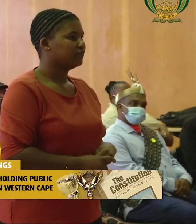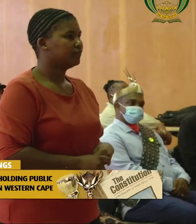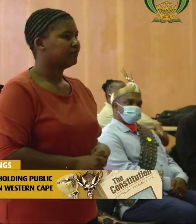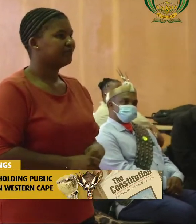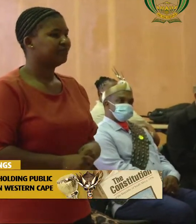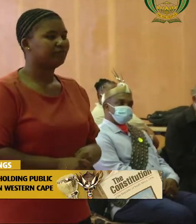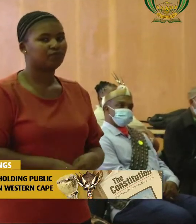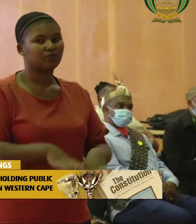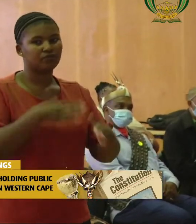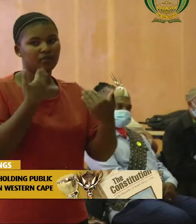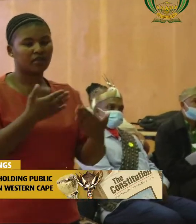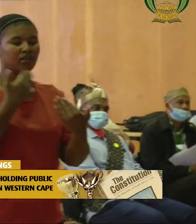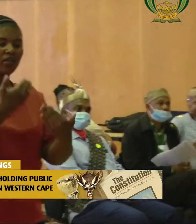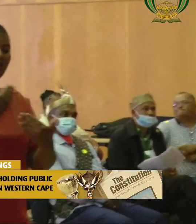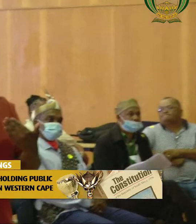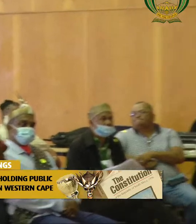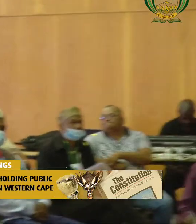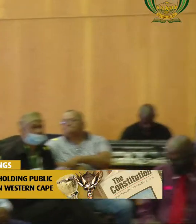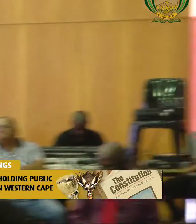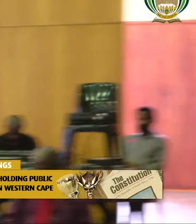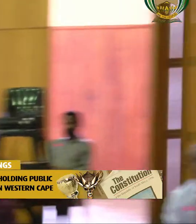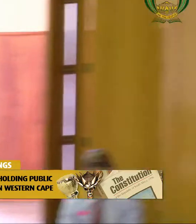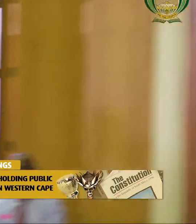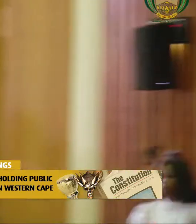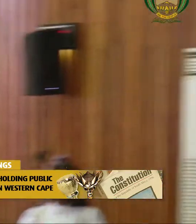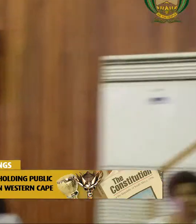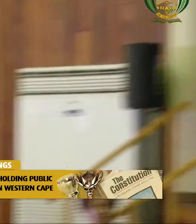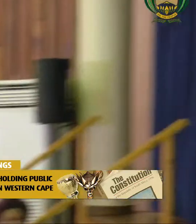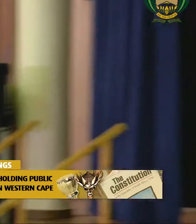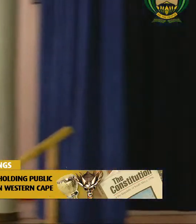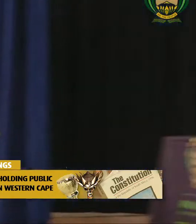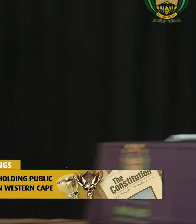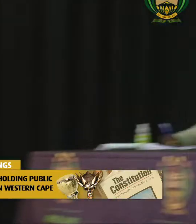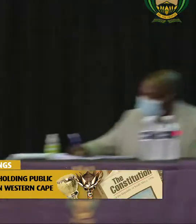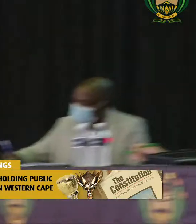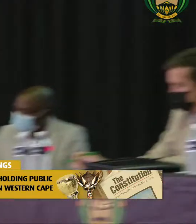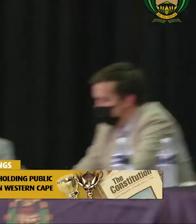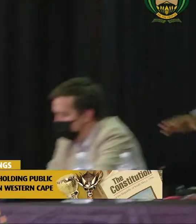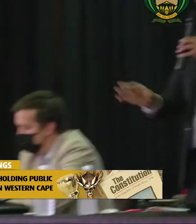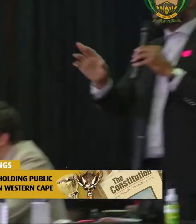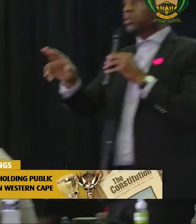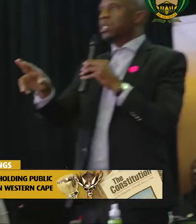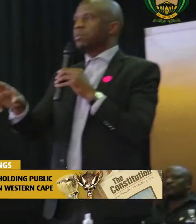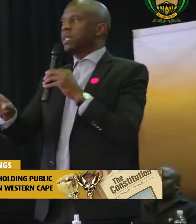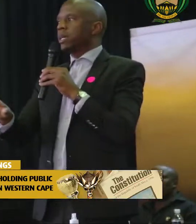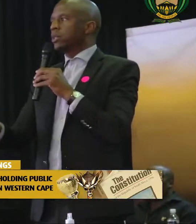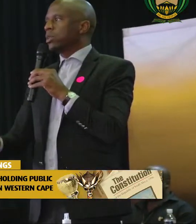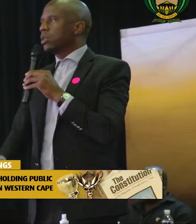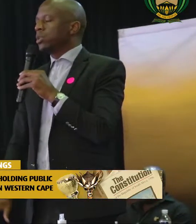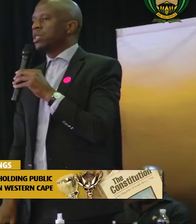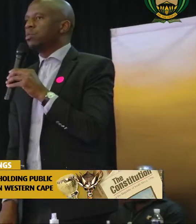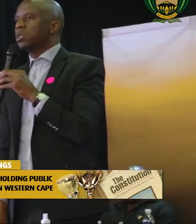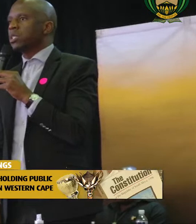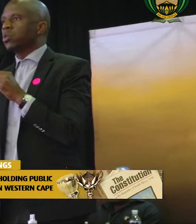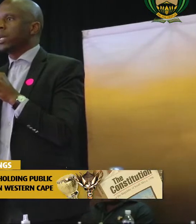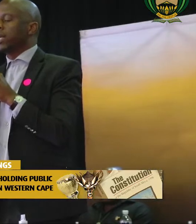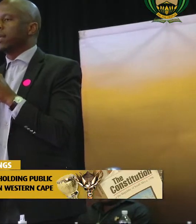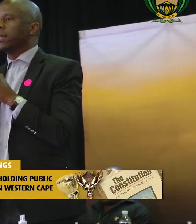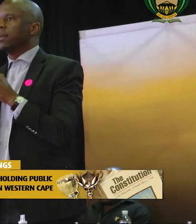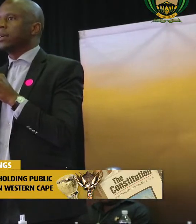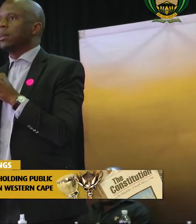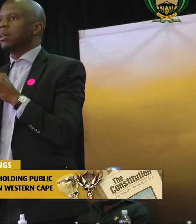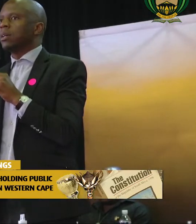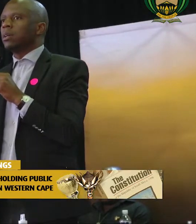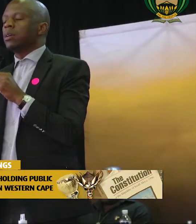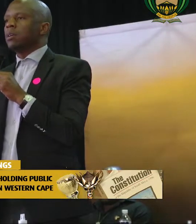Thank you very much for your input and submission. Let's just deal with this matter so that we dispose it quickly.